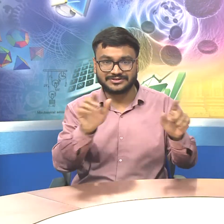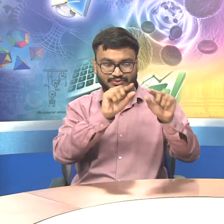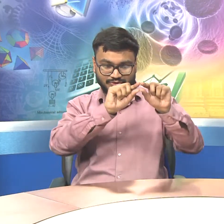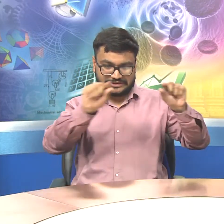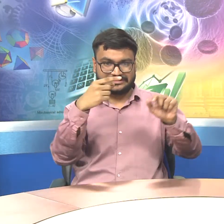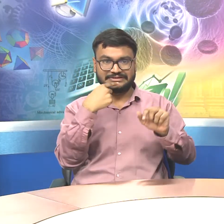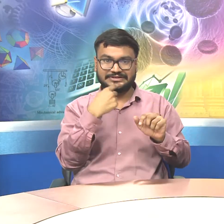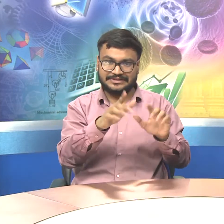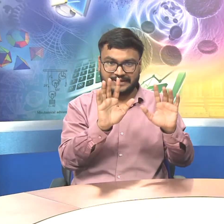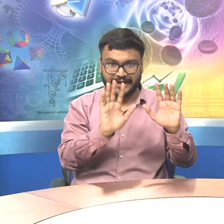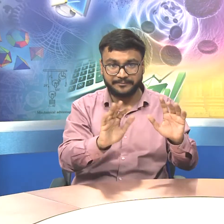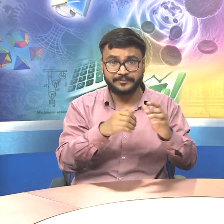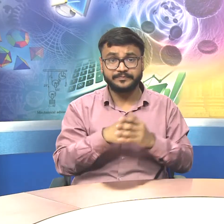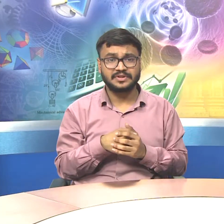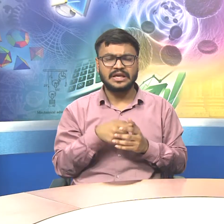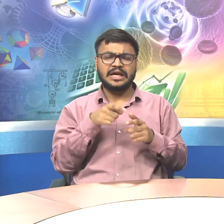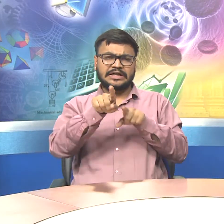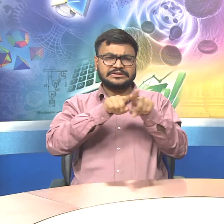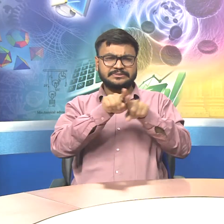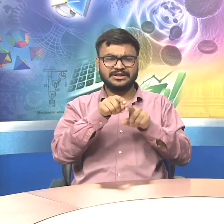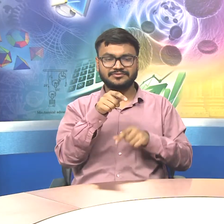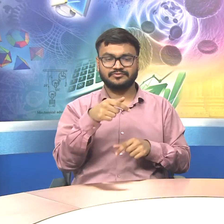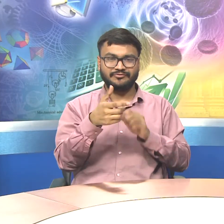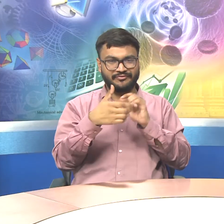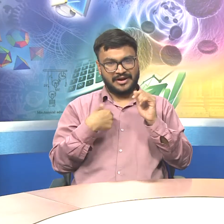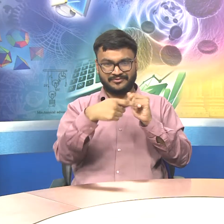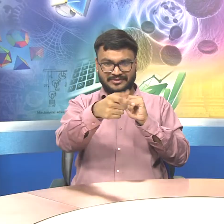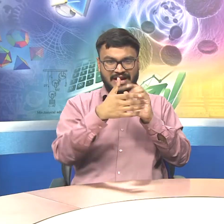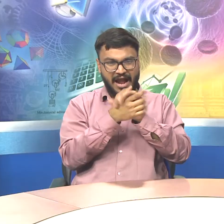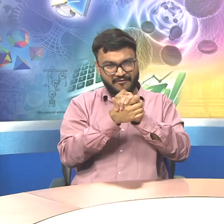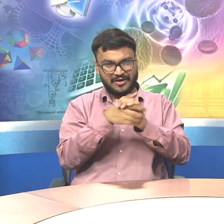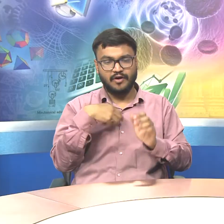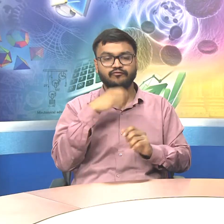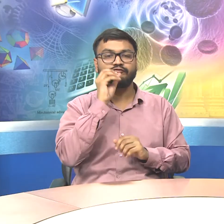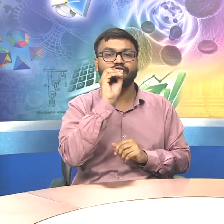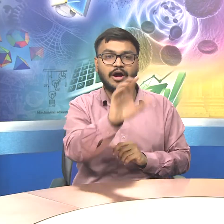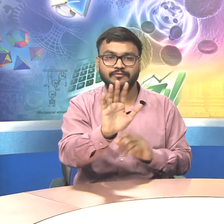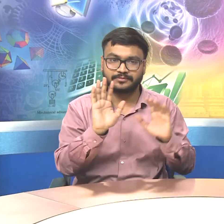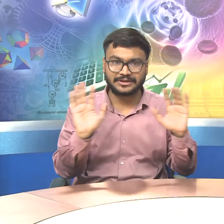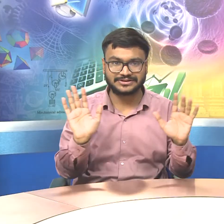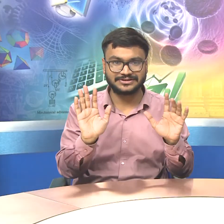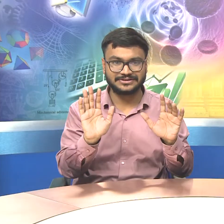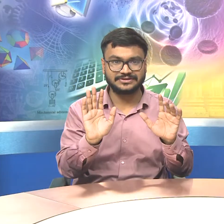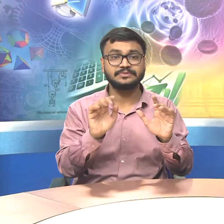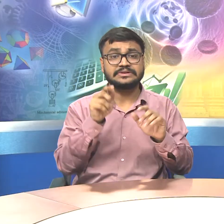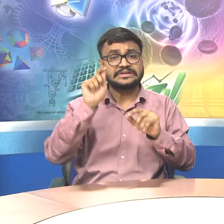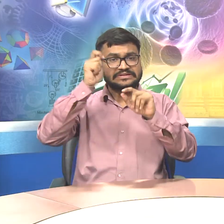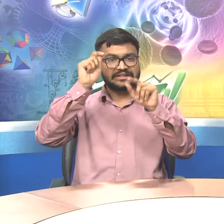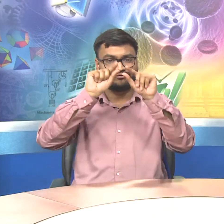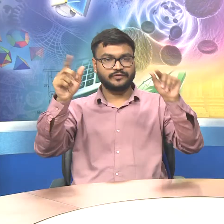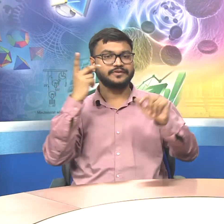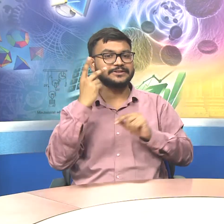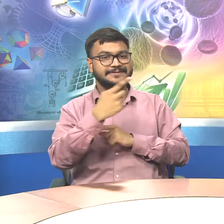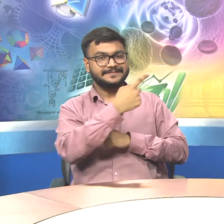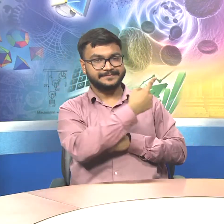The sentences used for simply informing or telling someone or giving